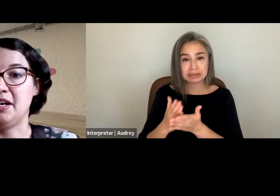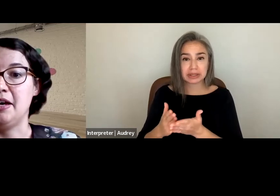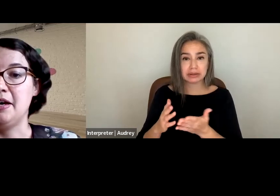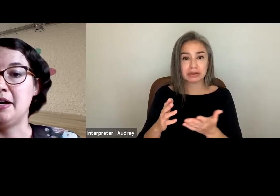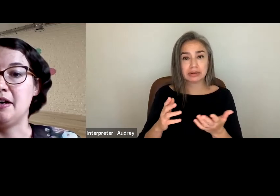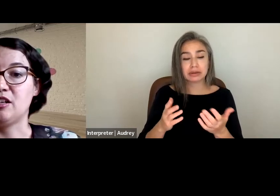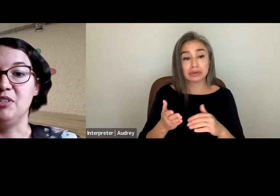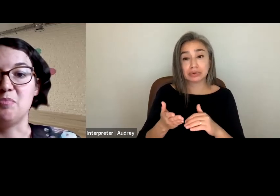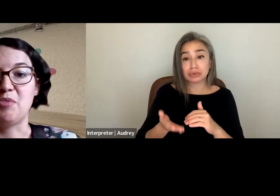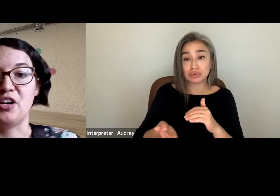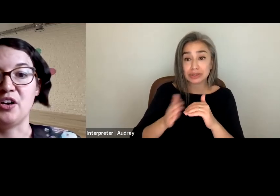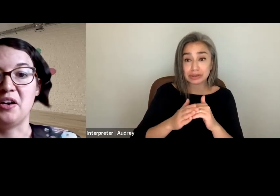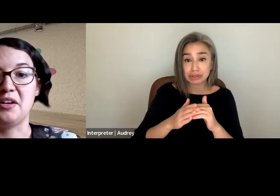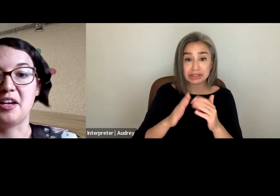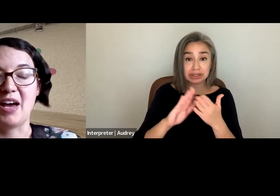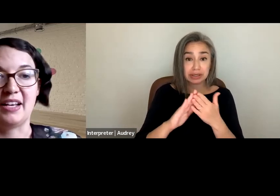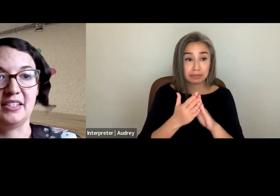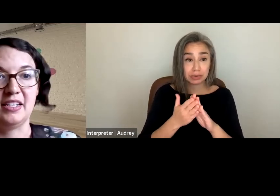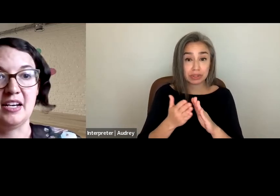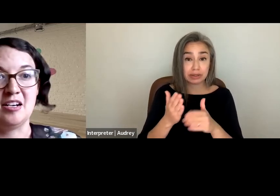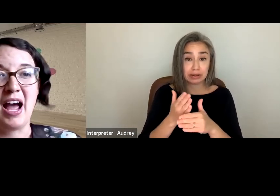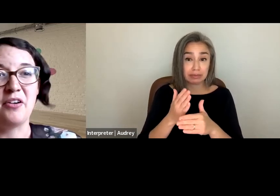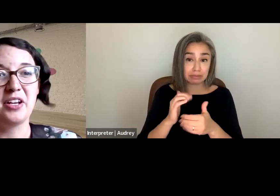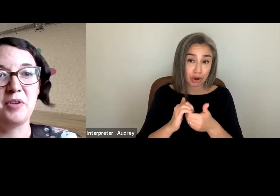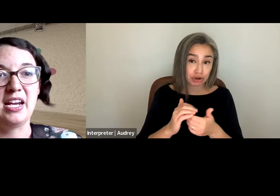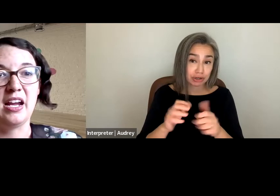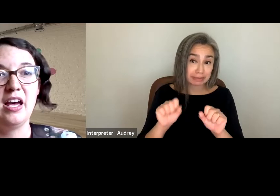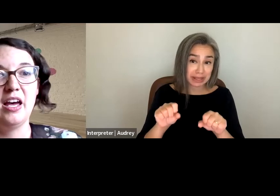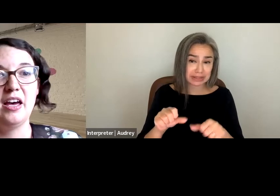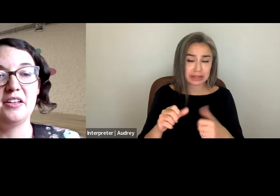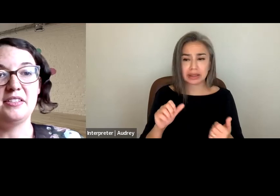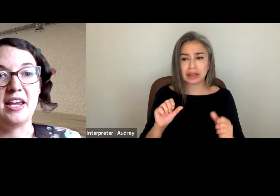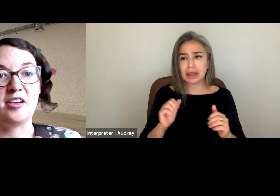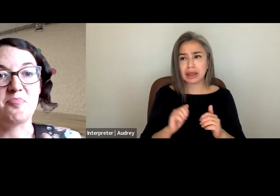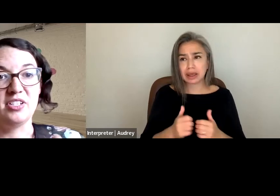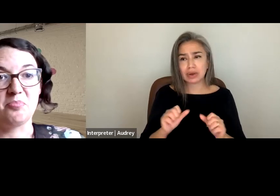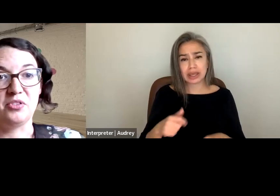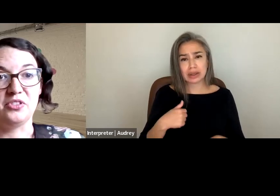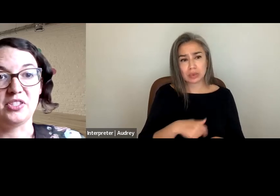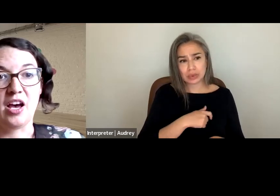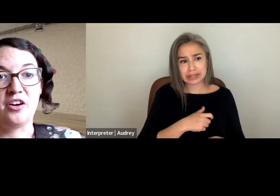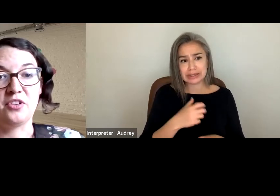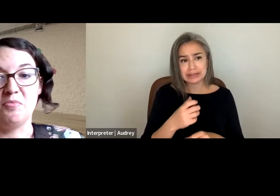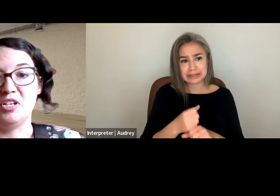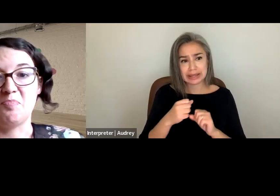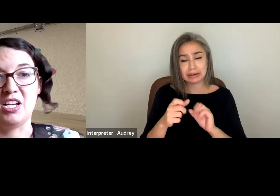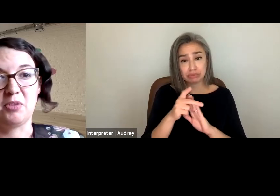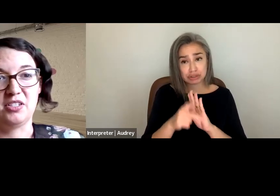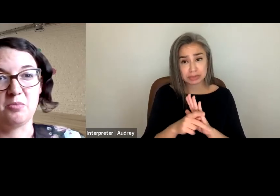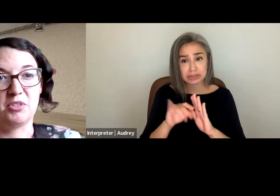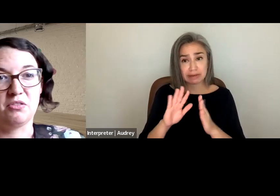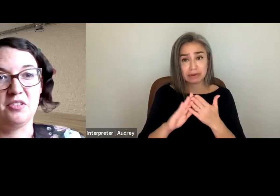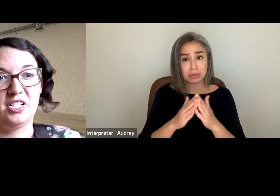increasing community partner capacity. How can we take principles of